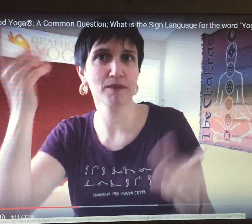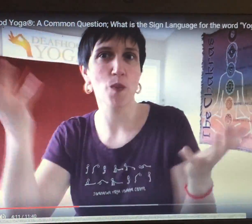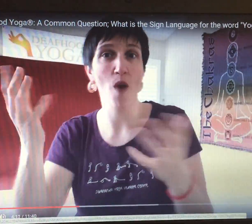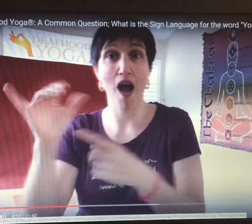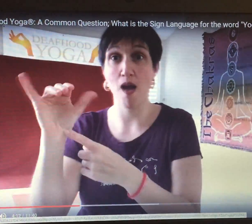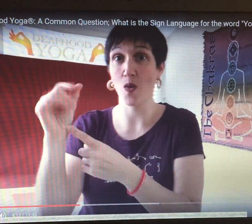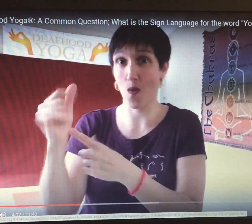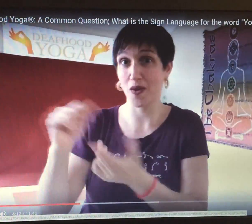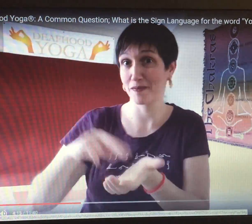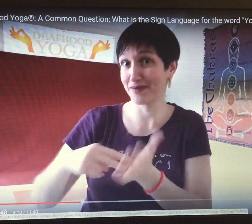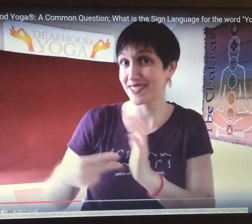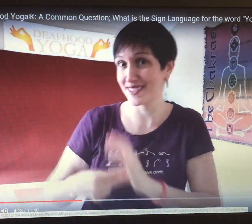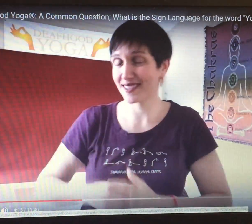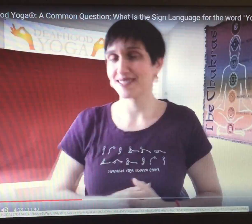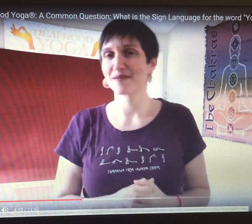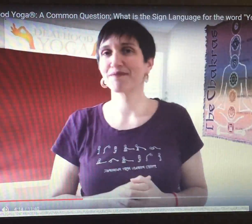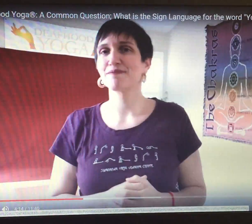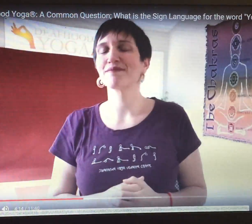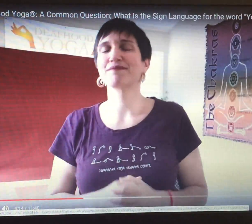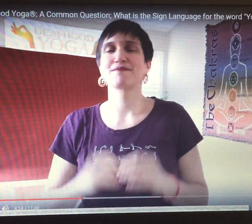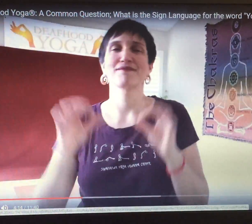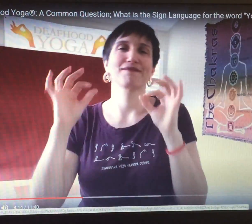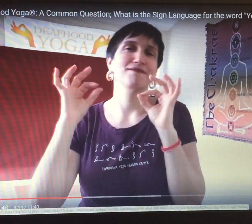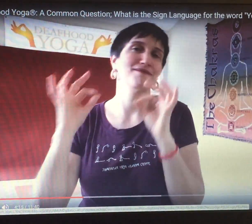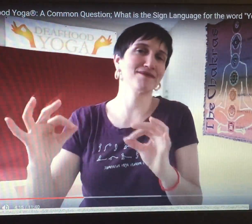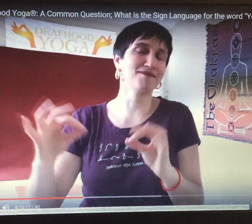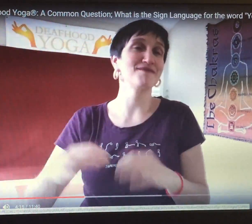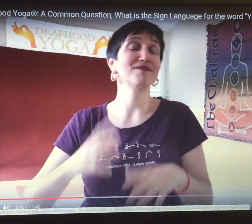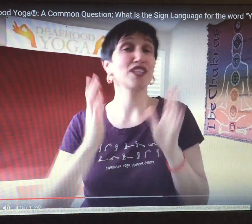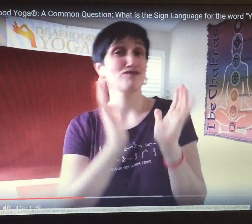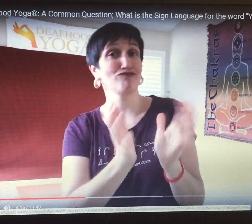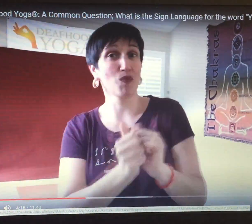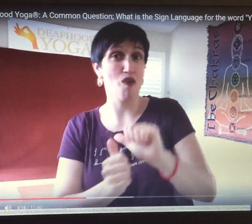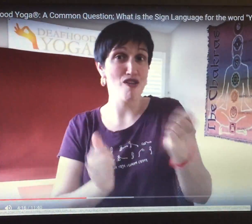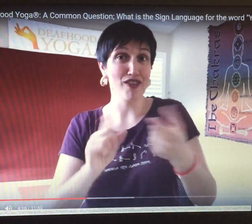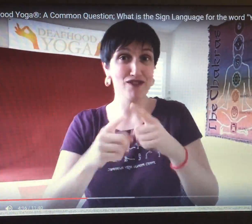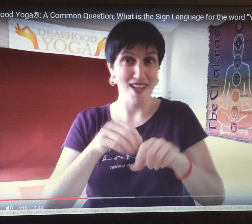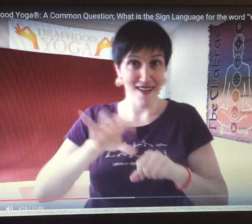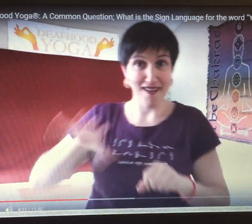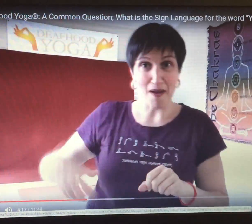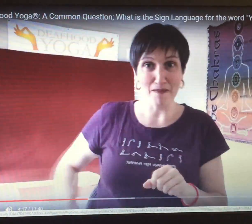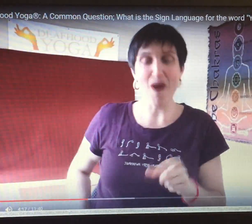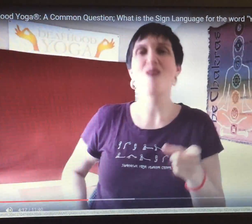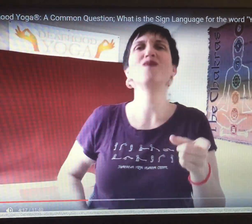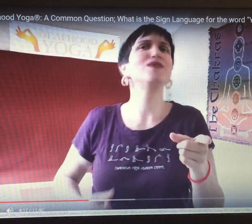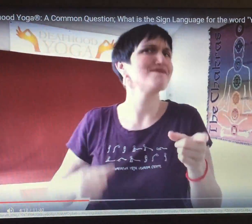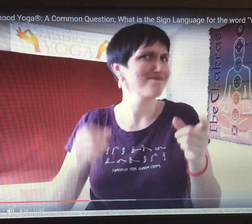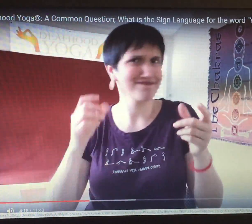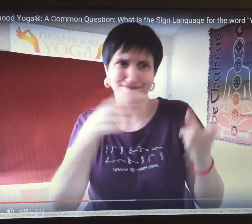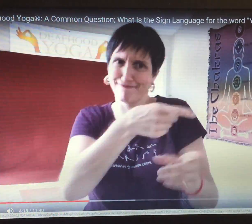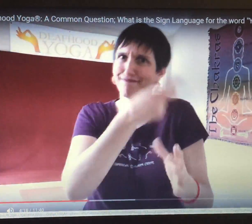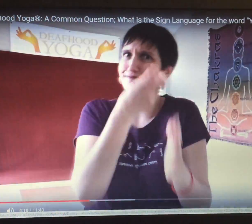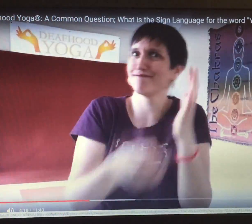comes with experience and understanding to know what it means. I thought, oh, this is great. So I chatted with other friends in Cambodia